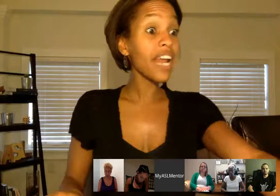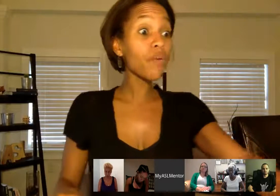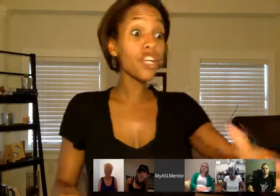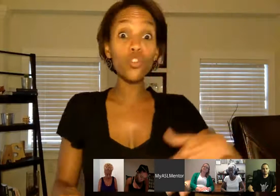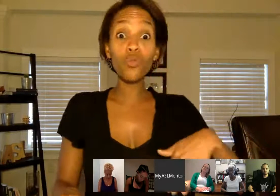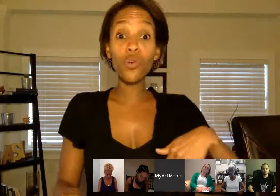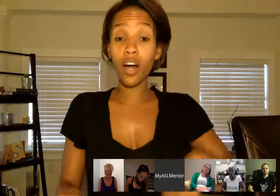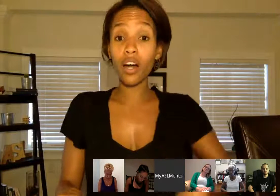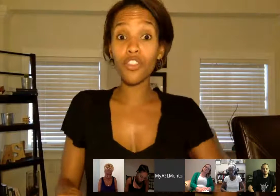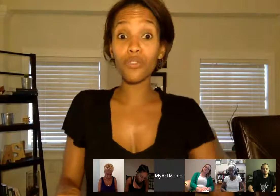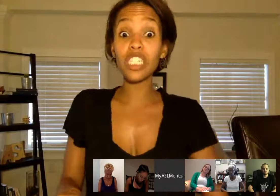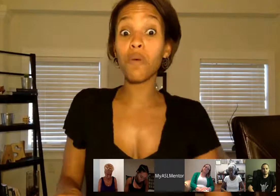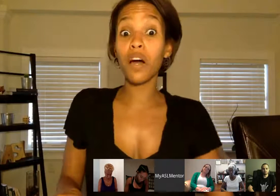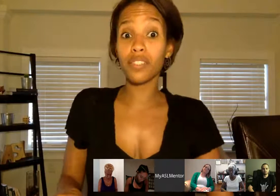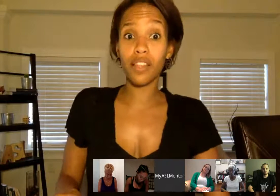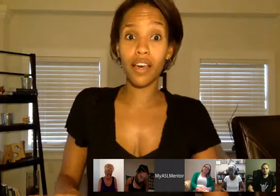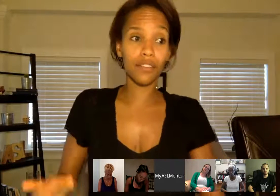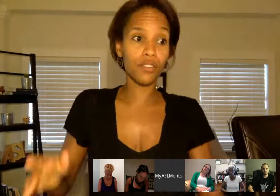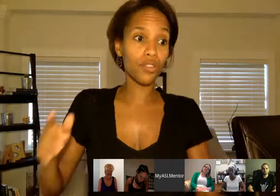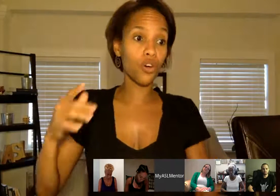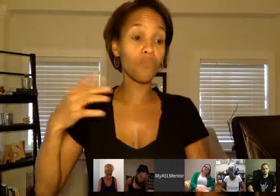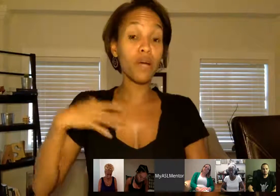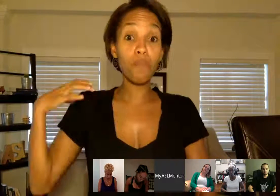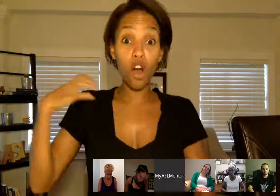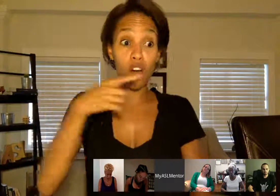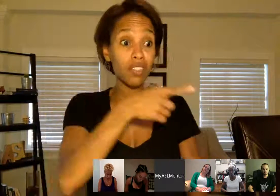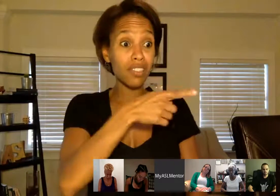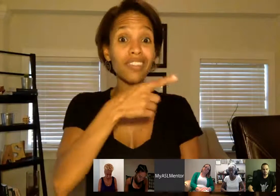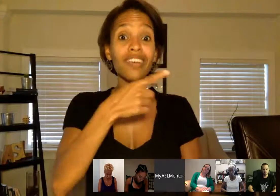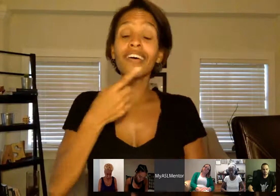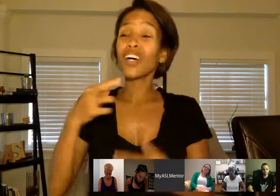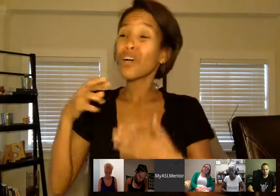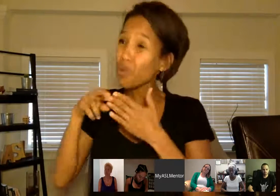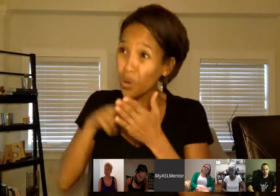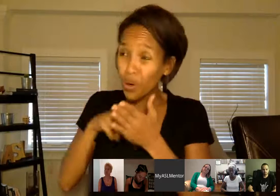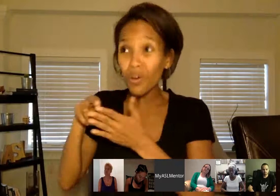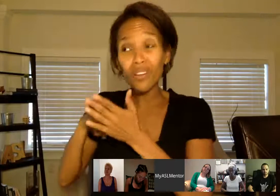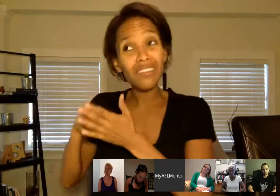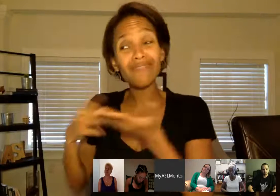And then I want to do the response to that. So my boss,